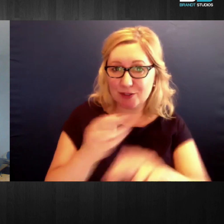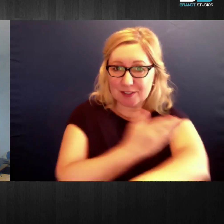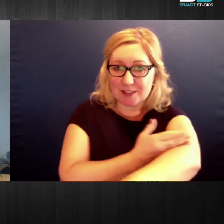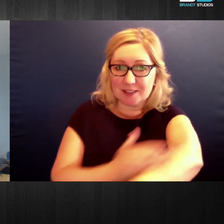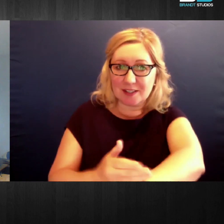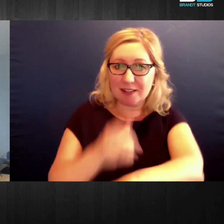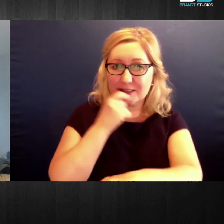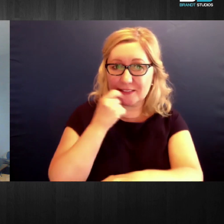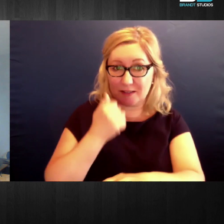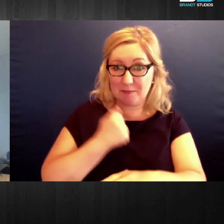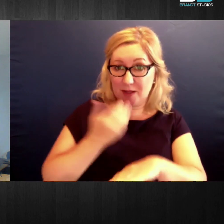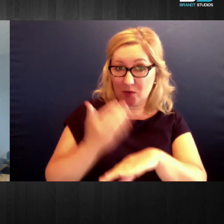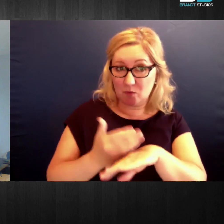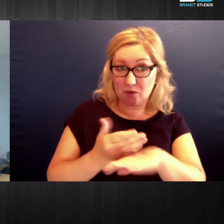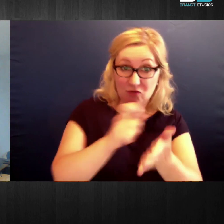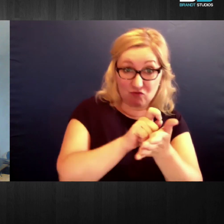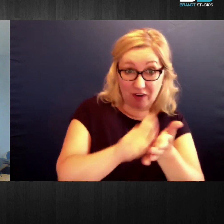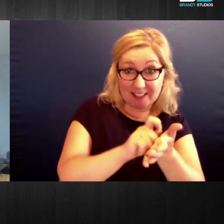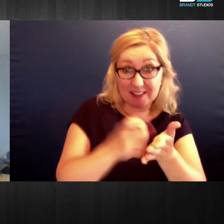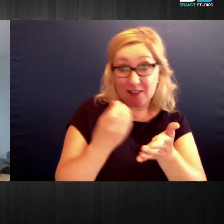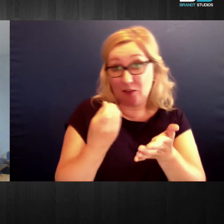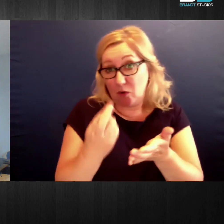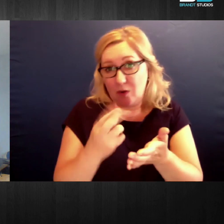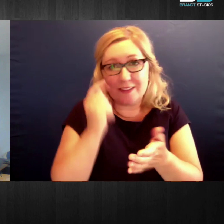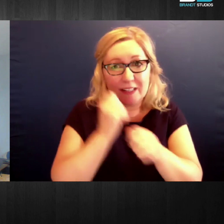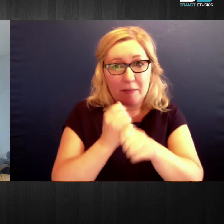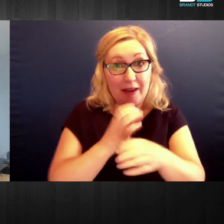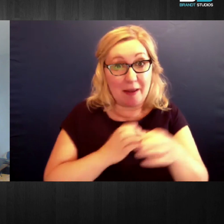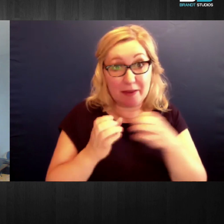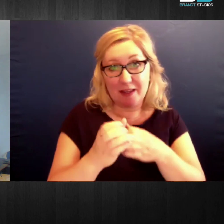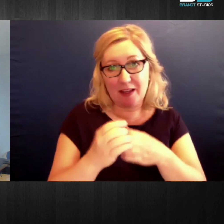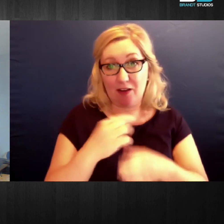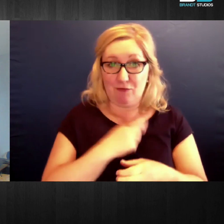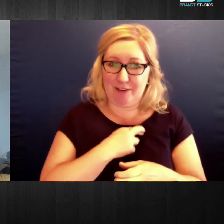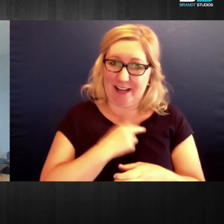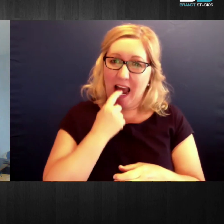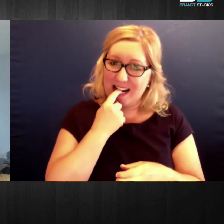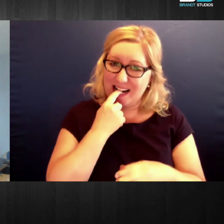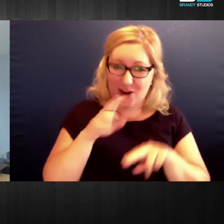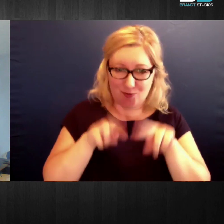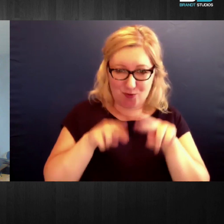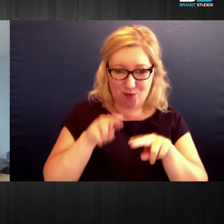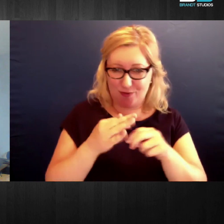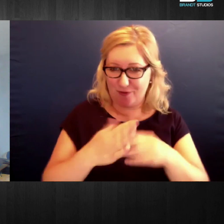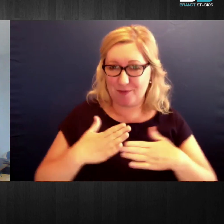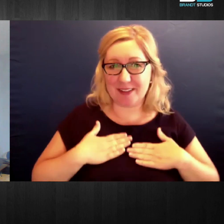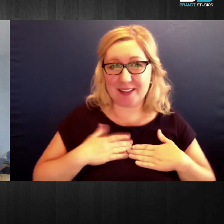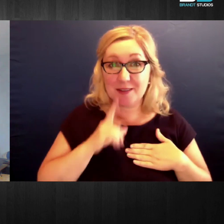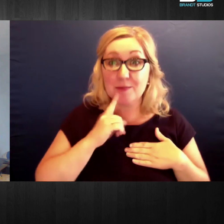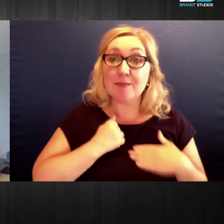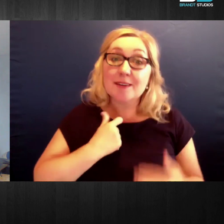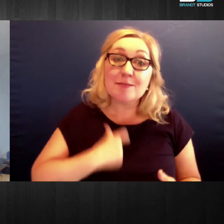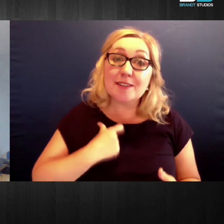the moment. But my personal philosophy with writing is that, and reading specifically with literature, is